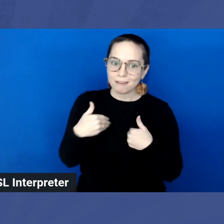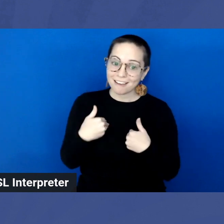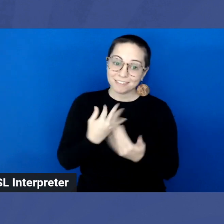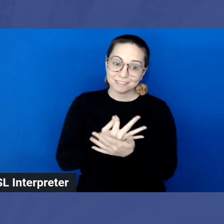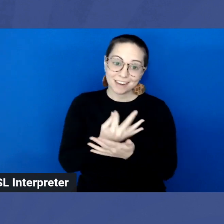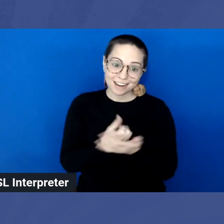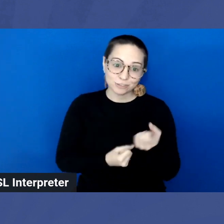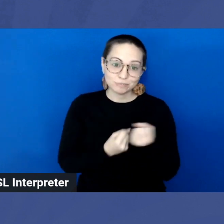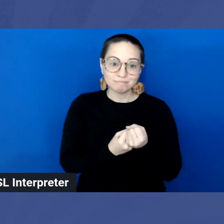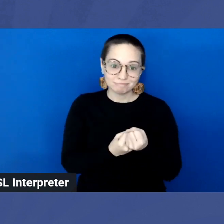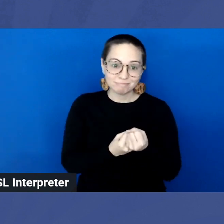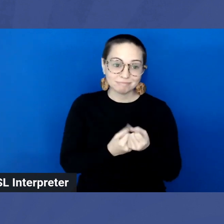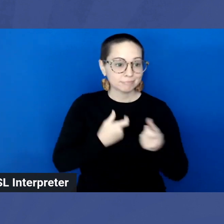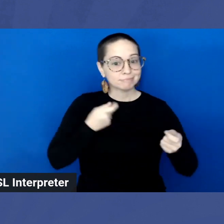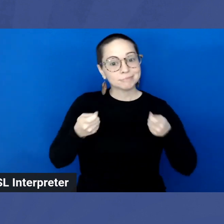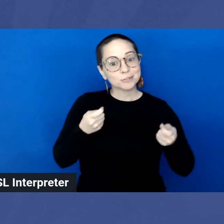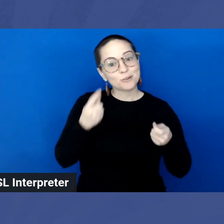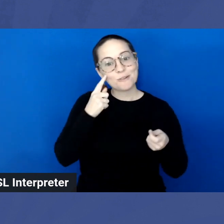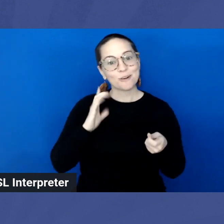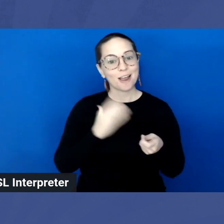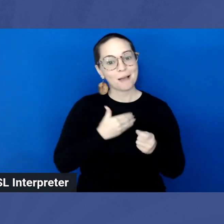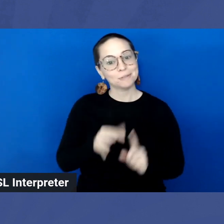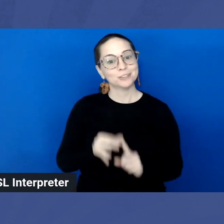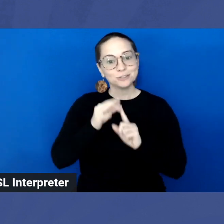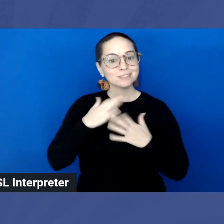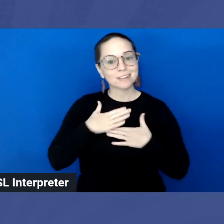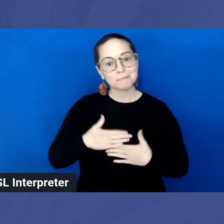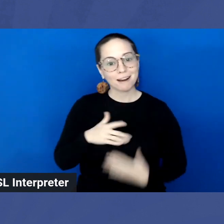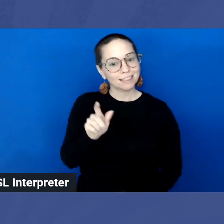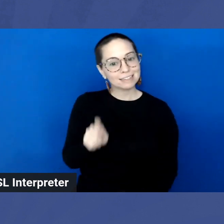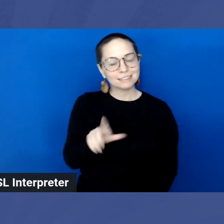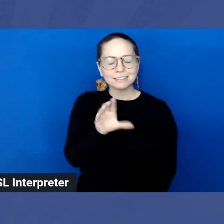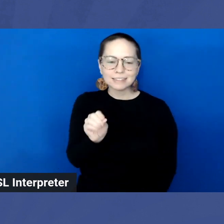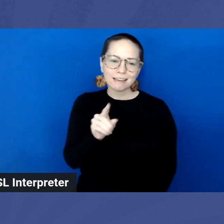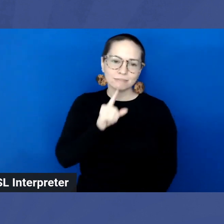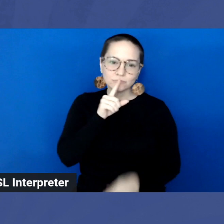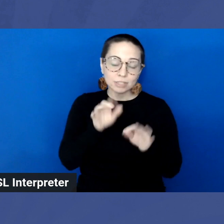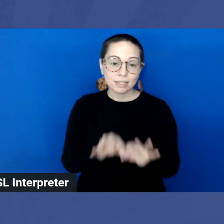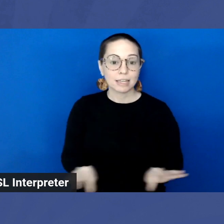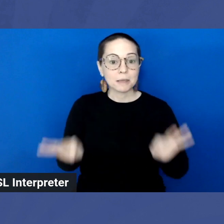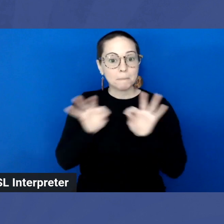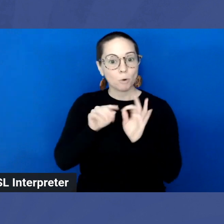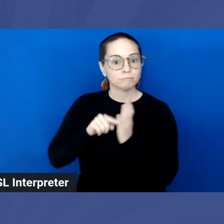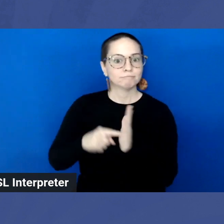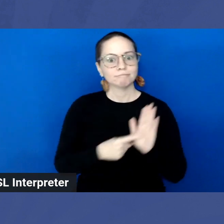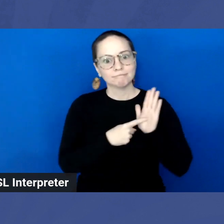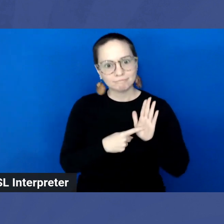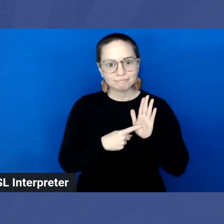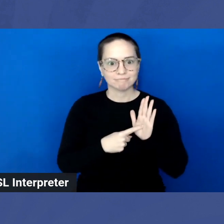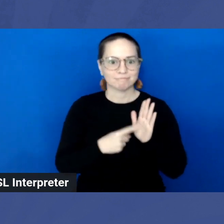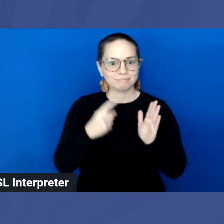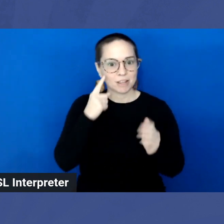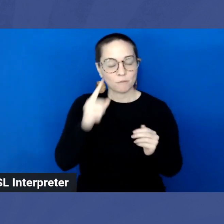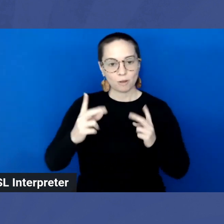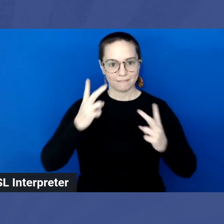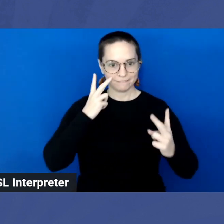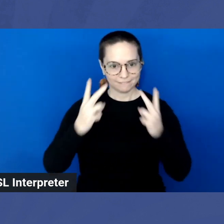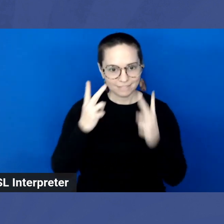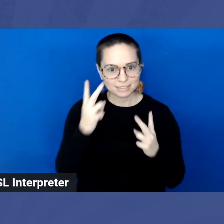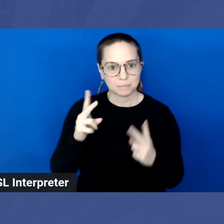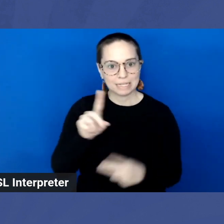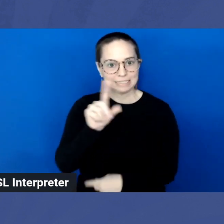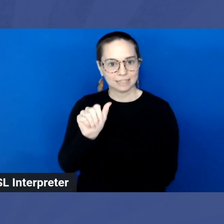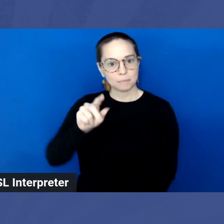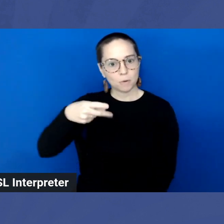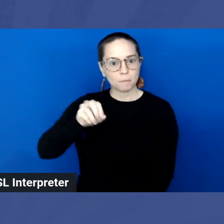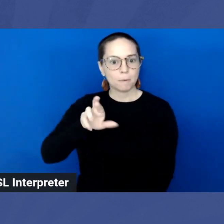security, control over our unique bodily needs, and even important visual representation in the case of visibly disabled porn